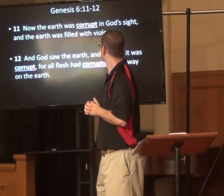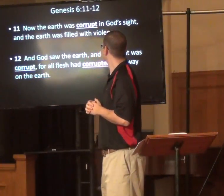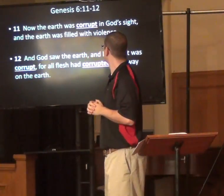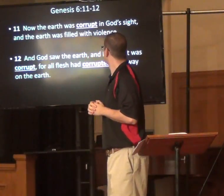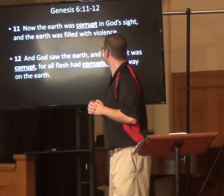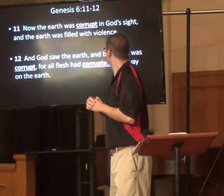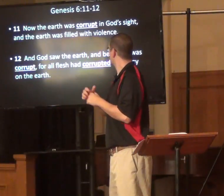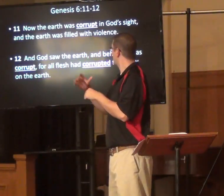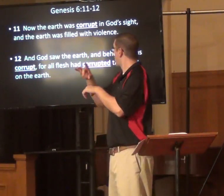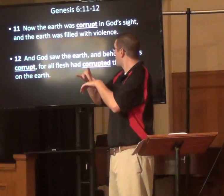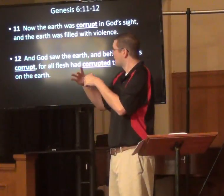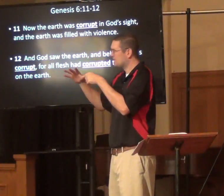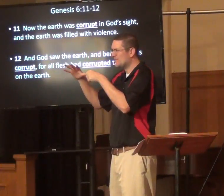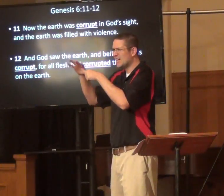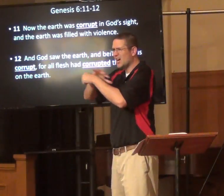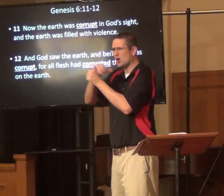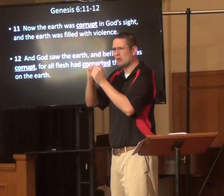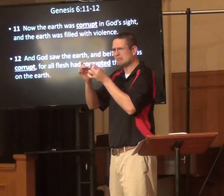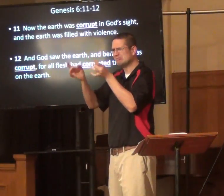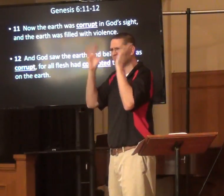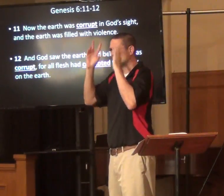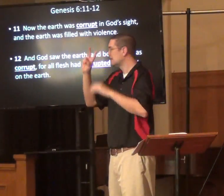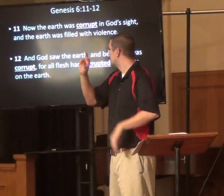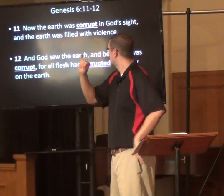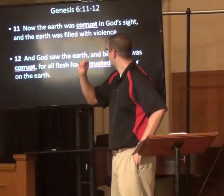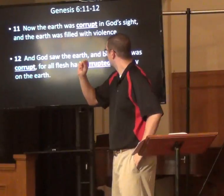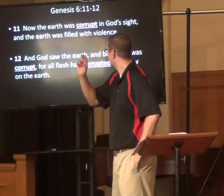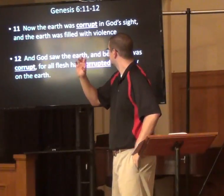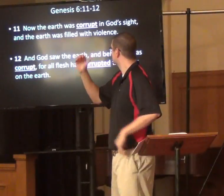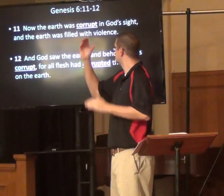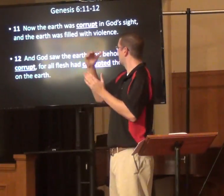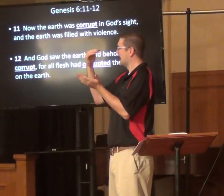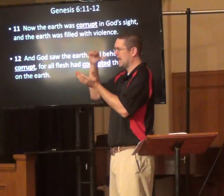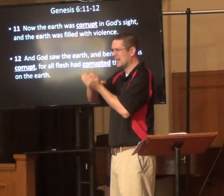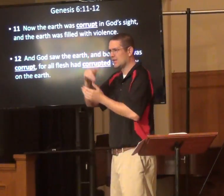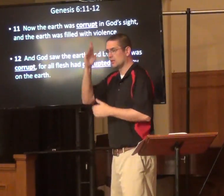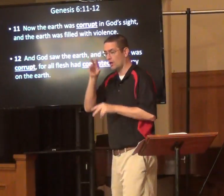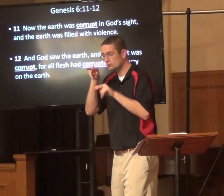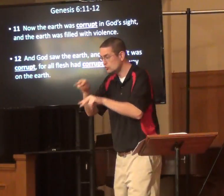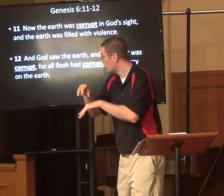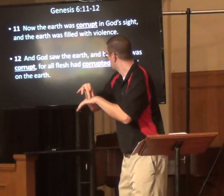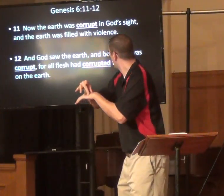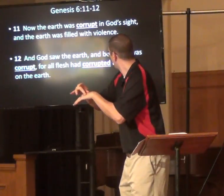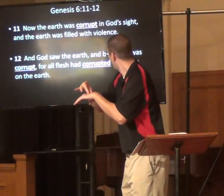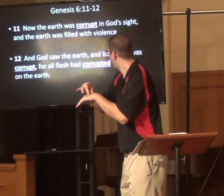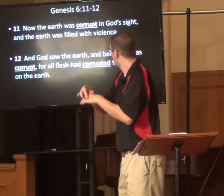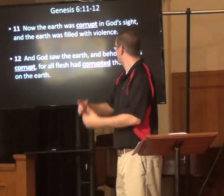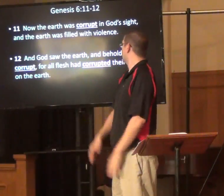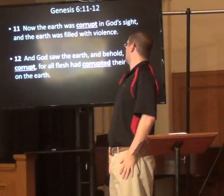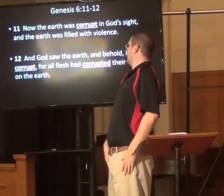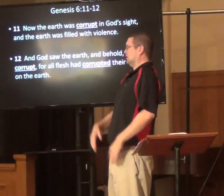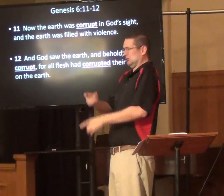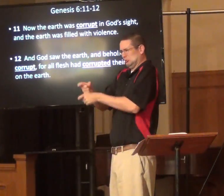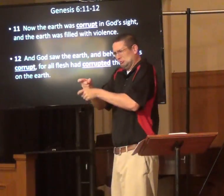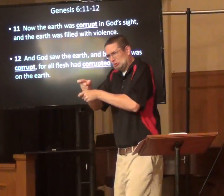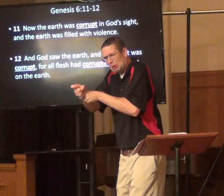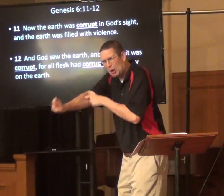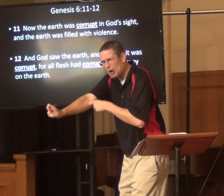ruined. The earth was filled with violence. Again, God saw the earth, and it